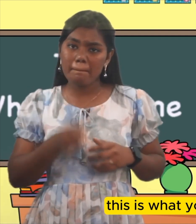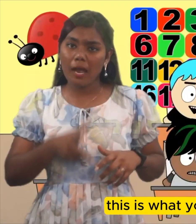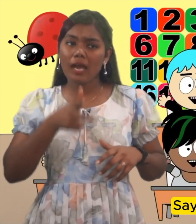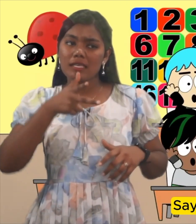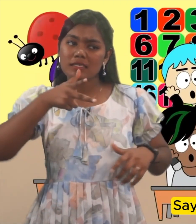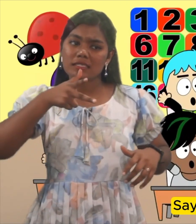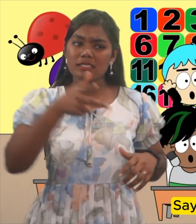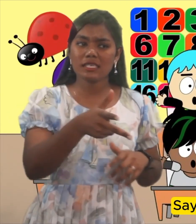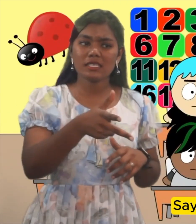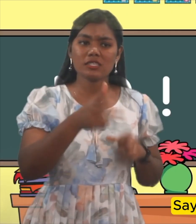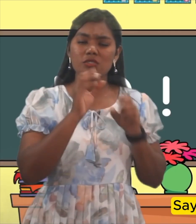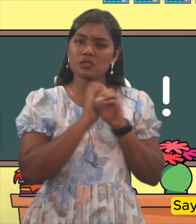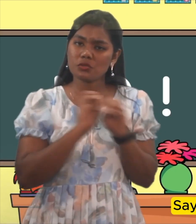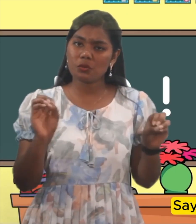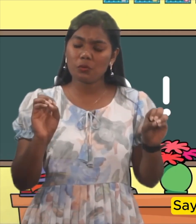Say no.